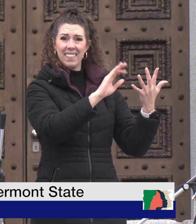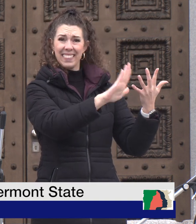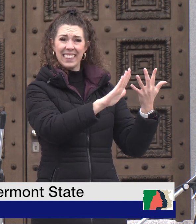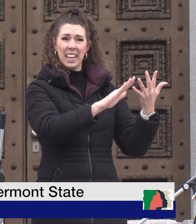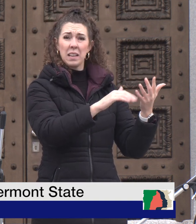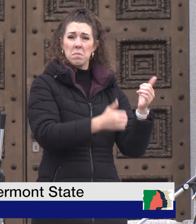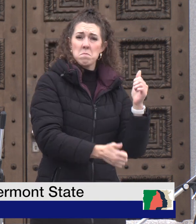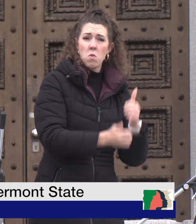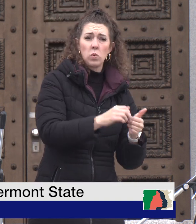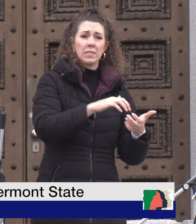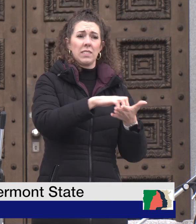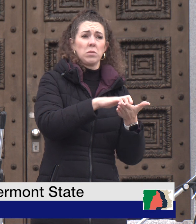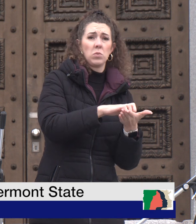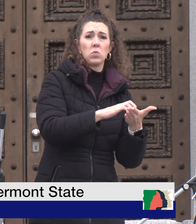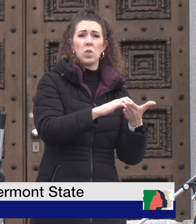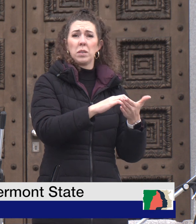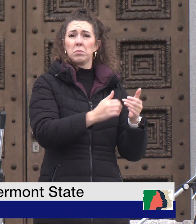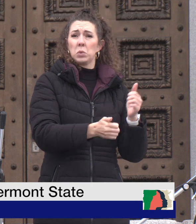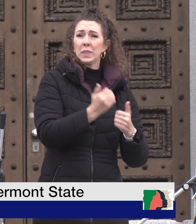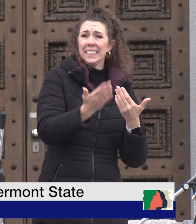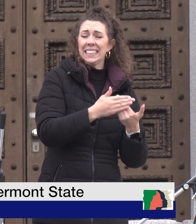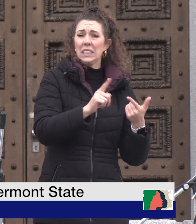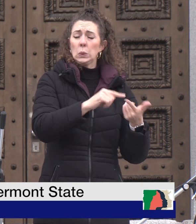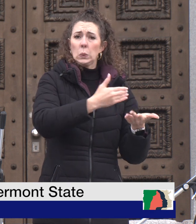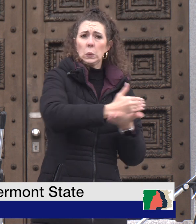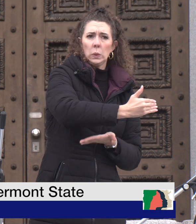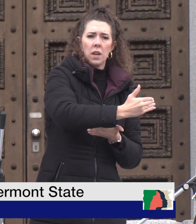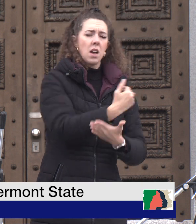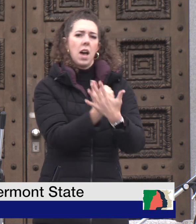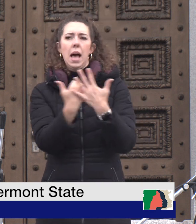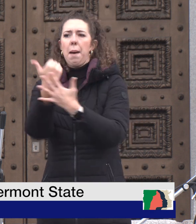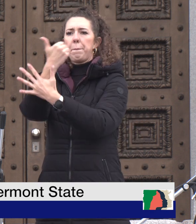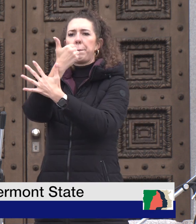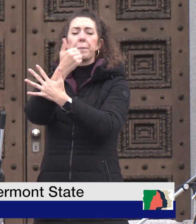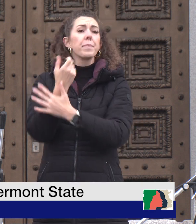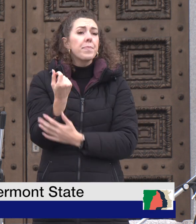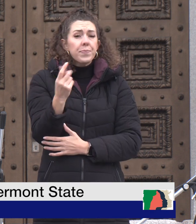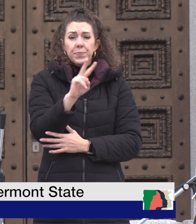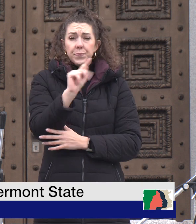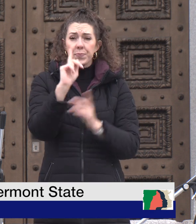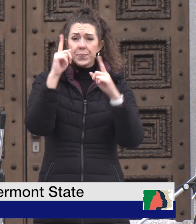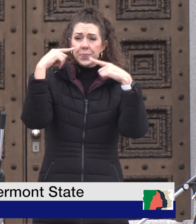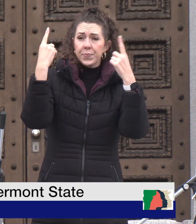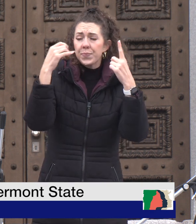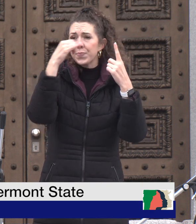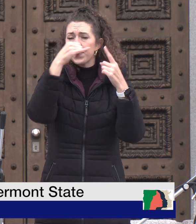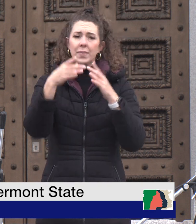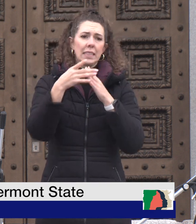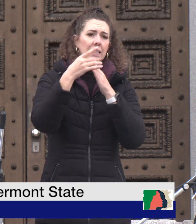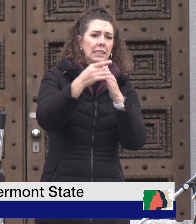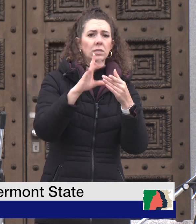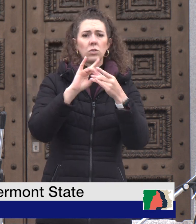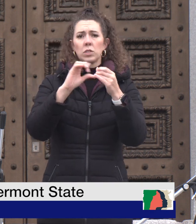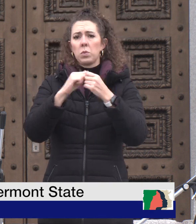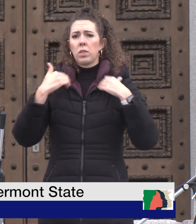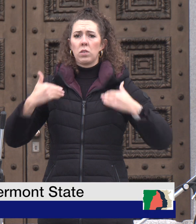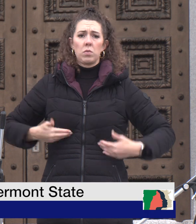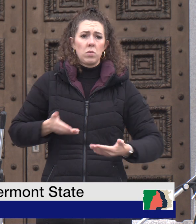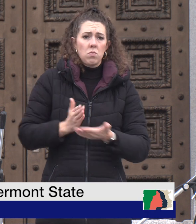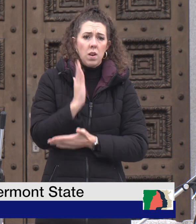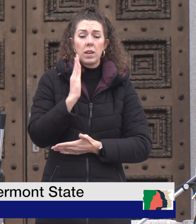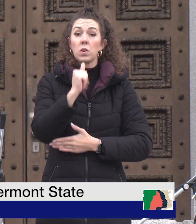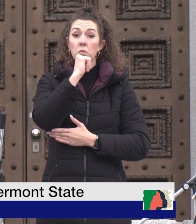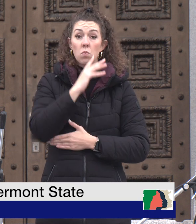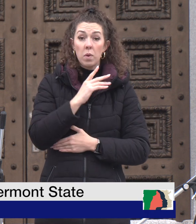vulnerable among us. Vermont has a proud tradition of leading in human rights, and further, the Women's March Network is committed